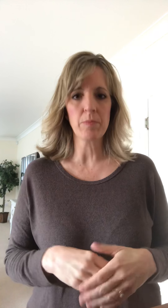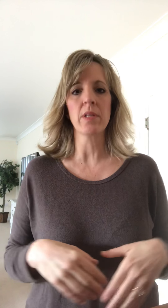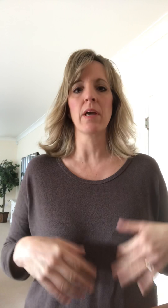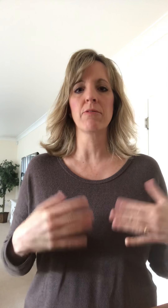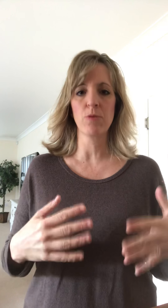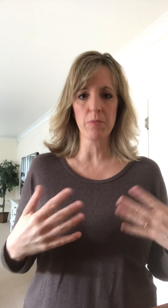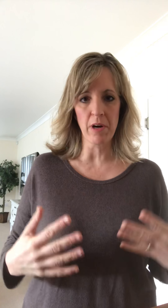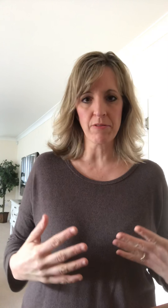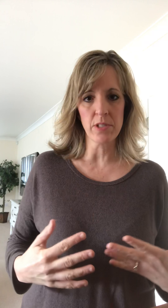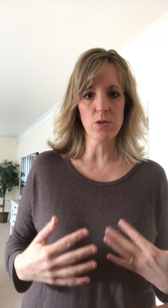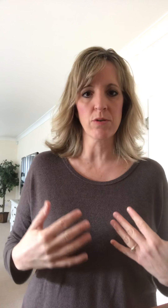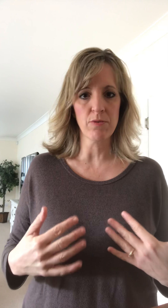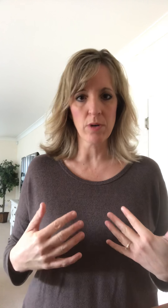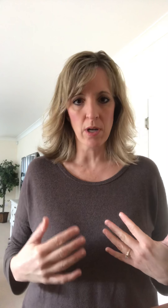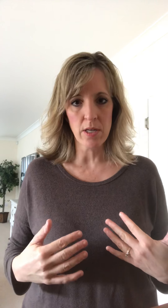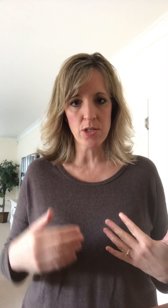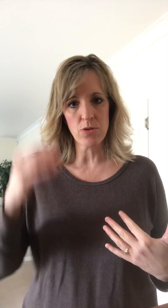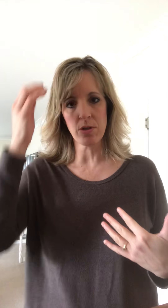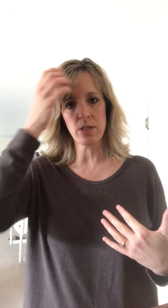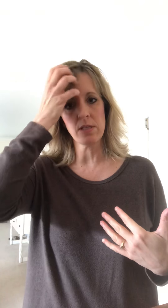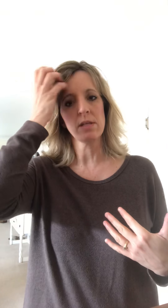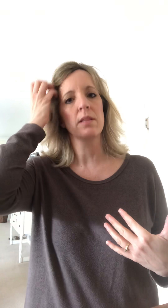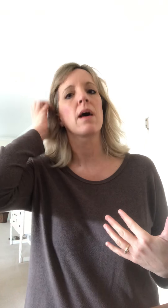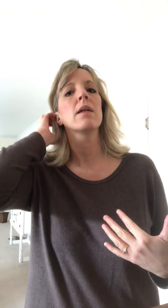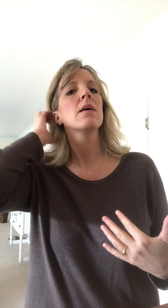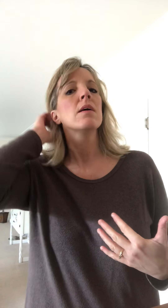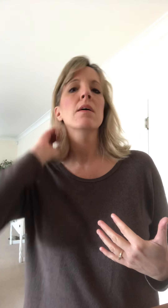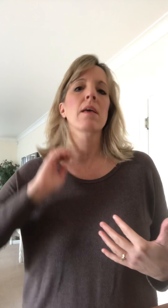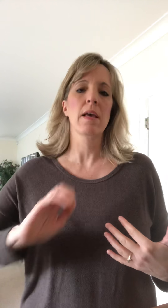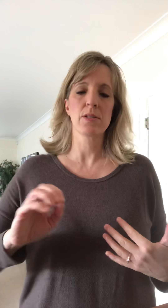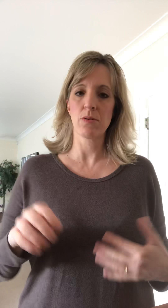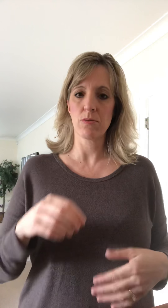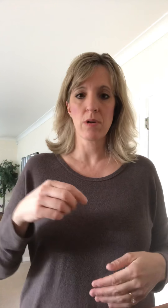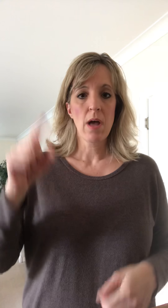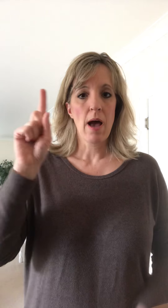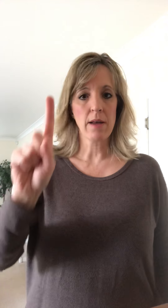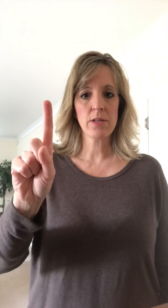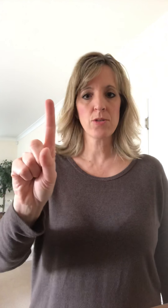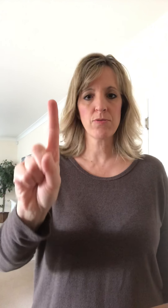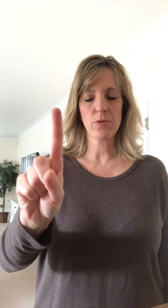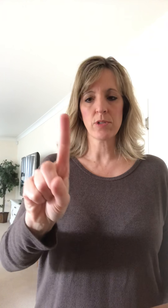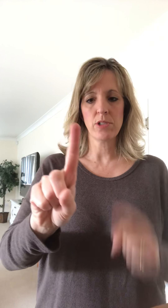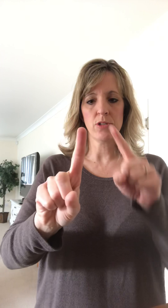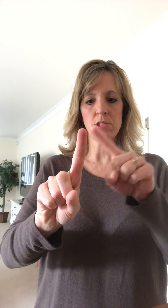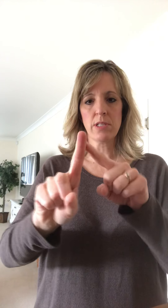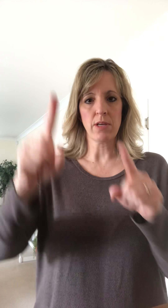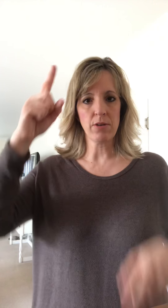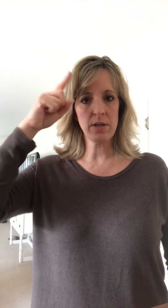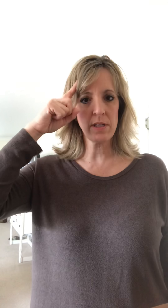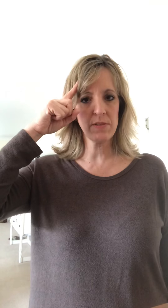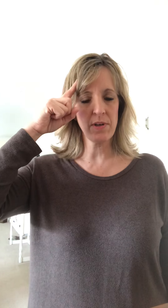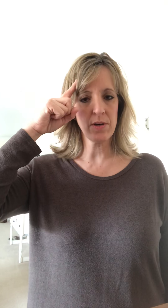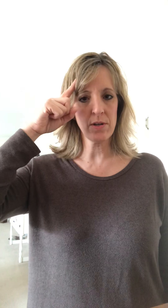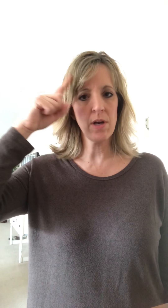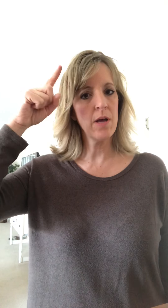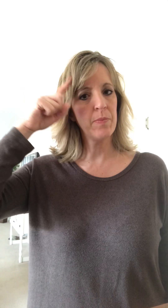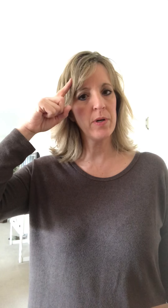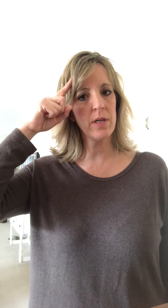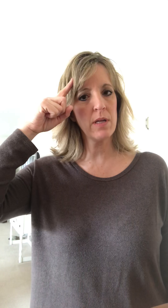but like for breakfast or for lunch or things like that. Okay, so how do you do 4 is you just take your index finger, put it